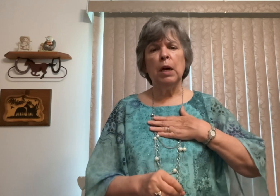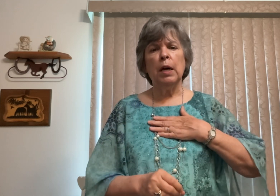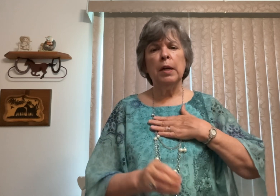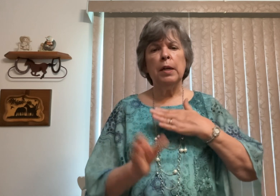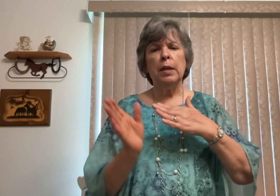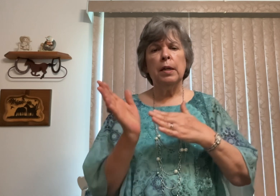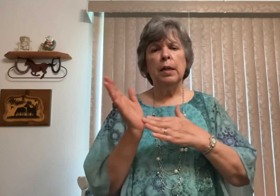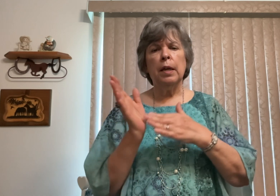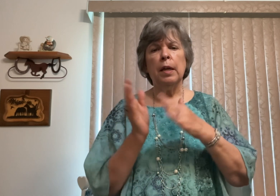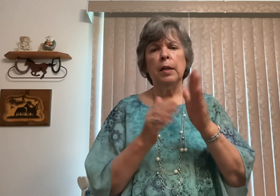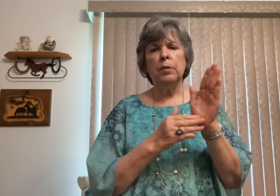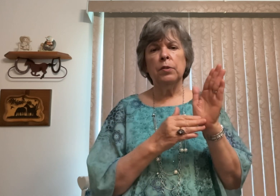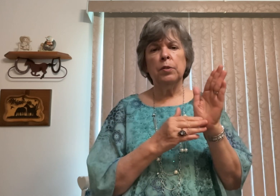my hands